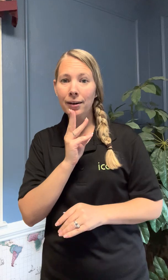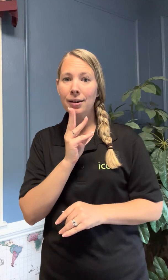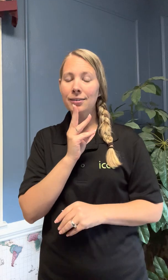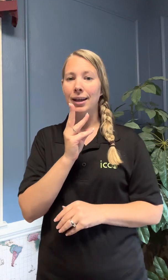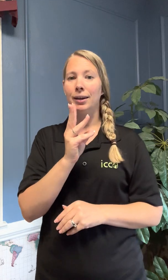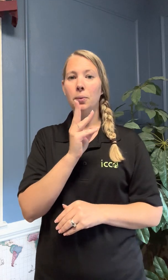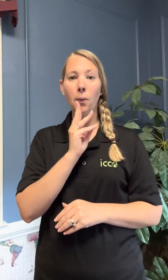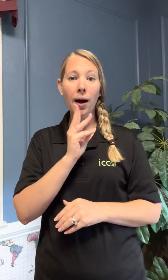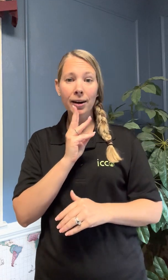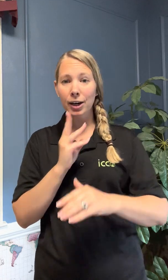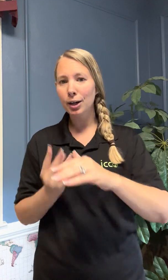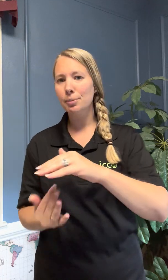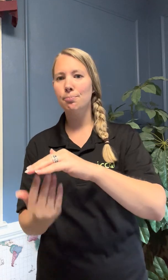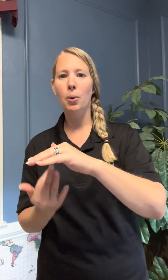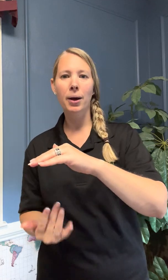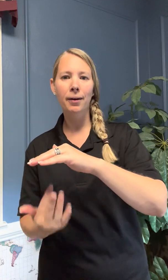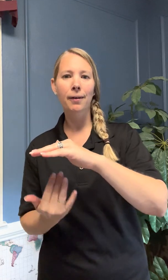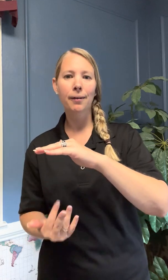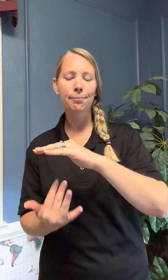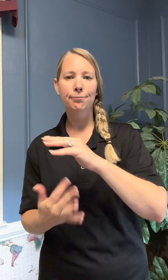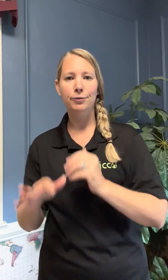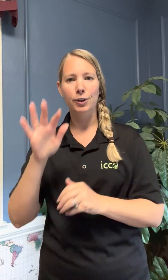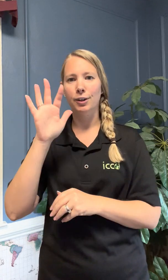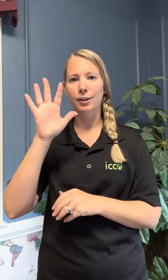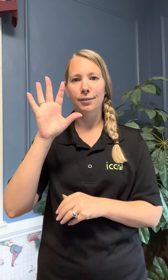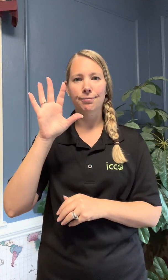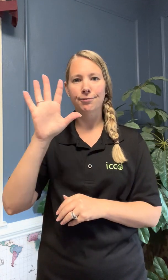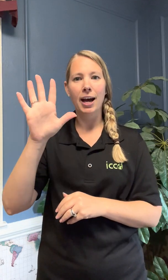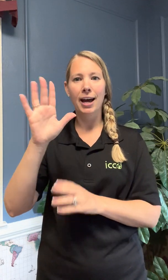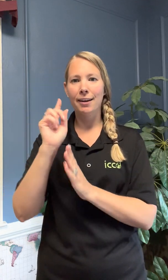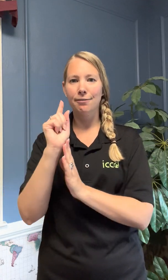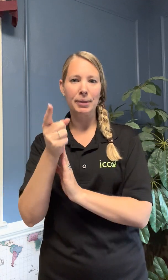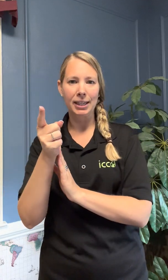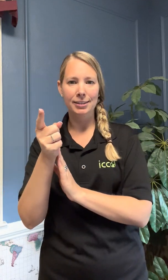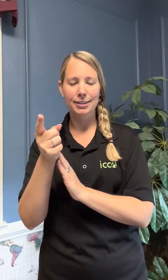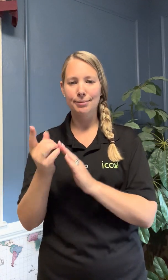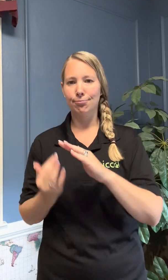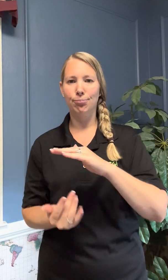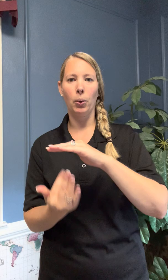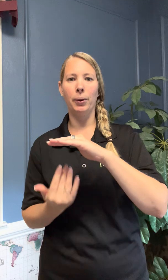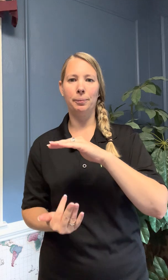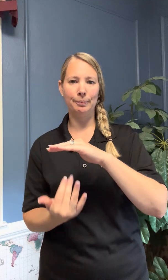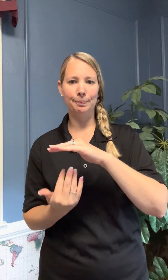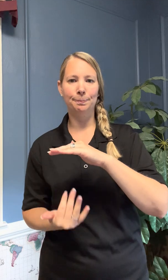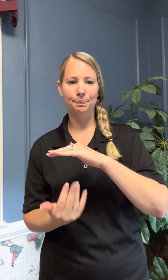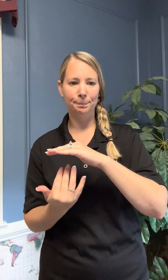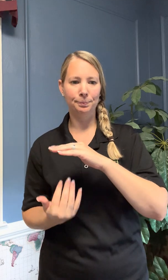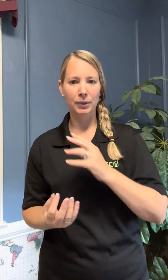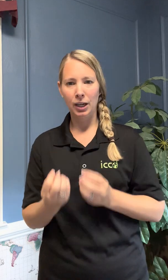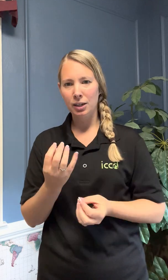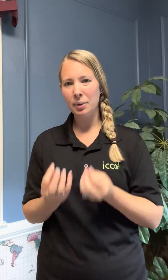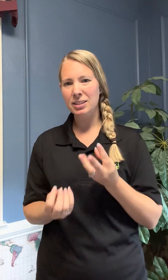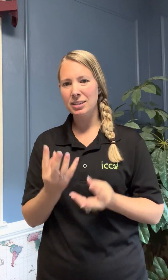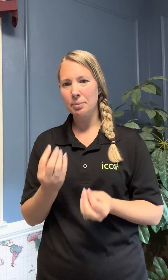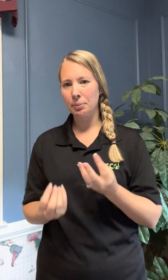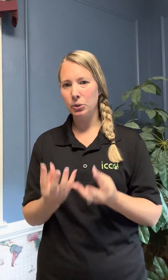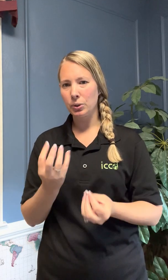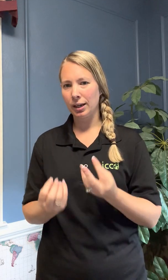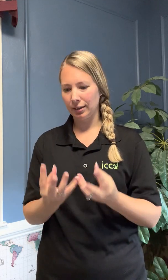water, like water, boil for 5 minutes, boil. And you might see some people do kind of like